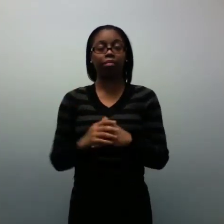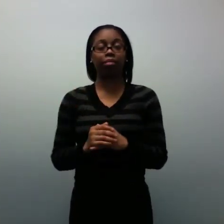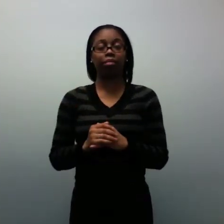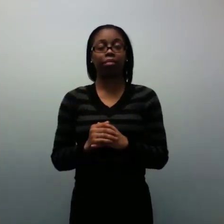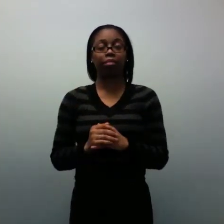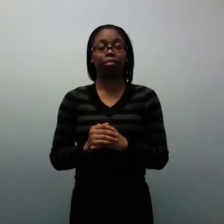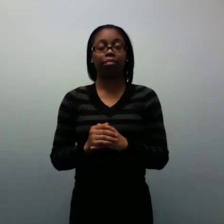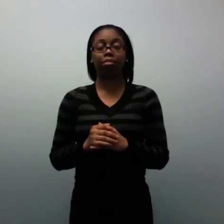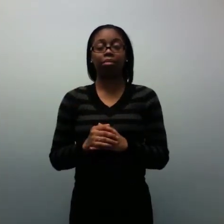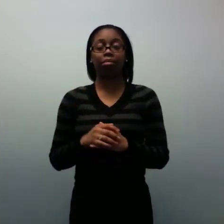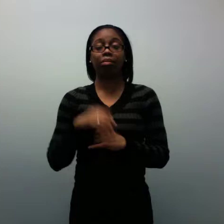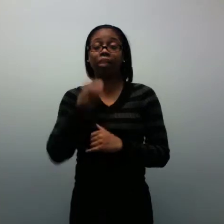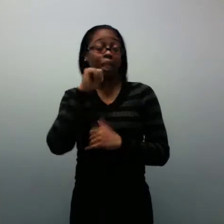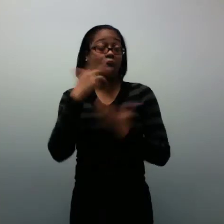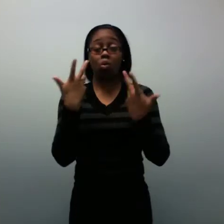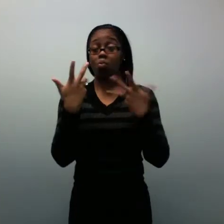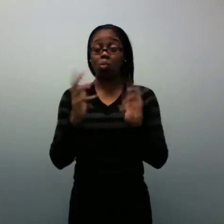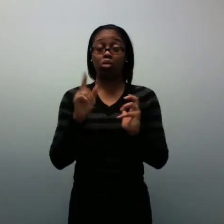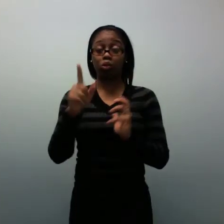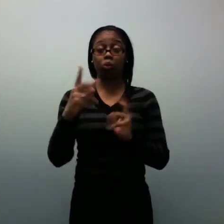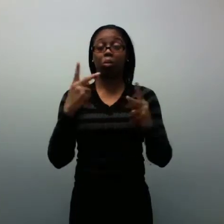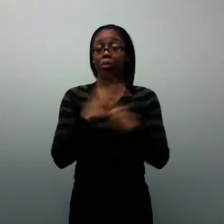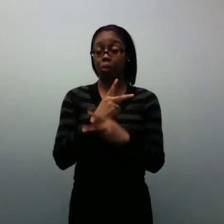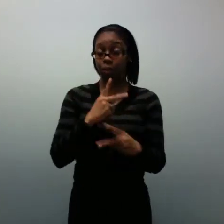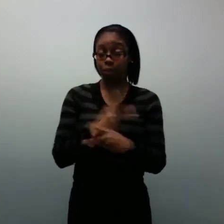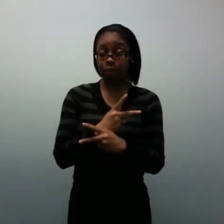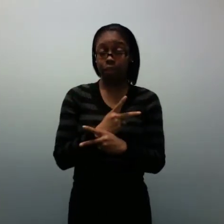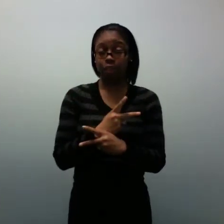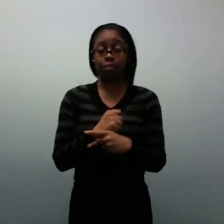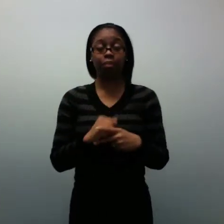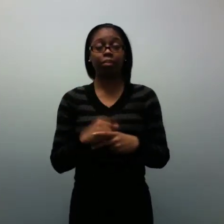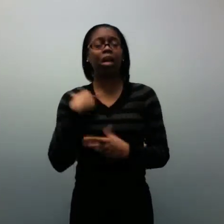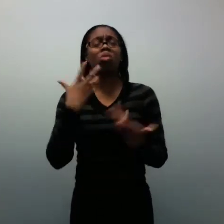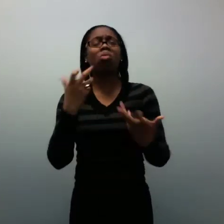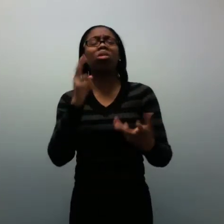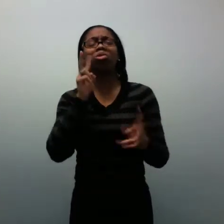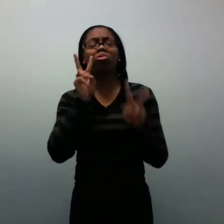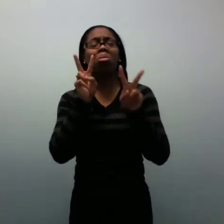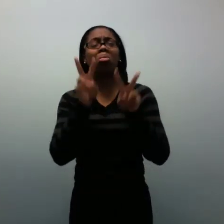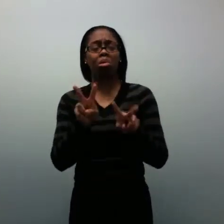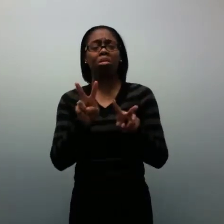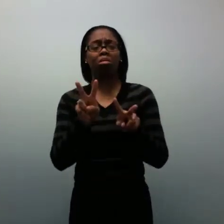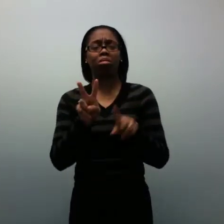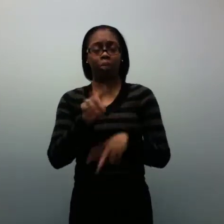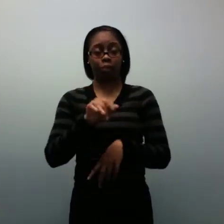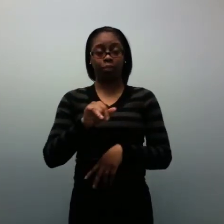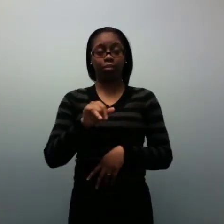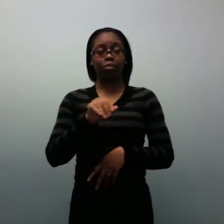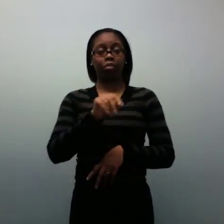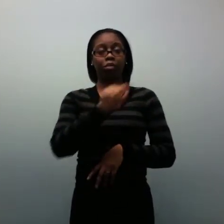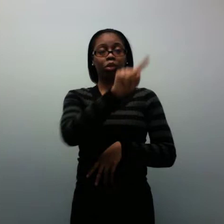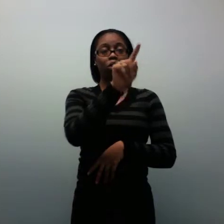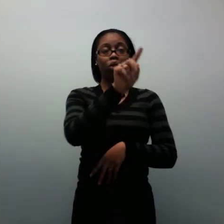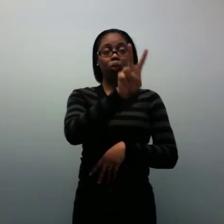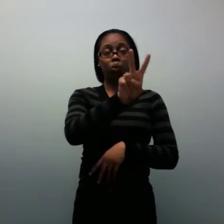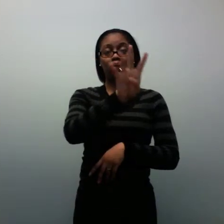going to ask you to multiply. I'm just going to say, look at the 2 and the 3. They are connected.